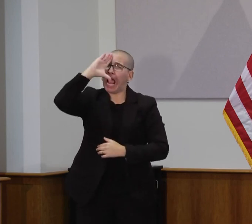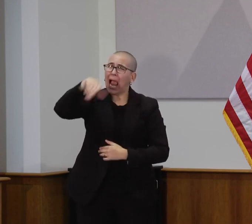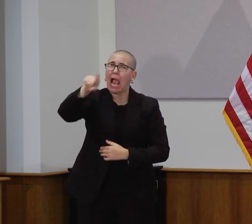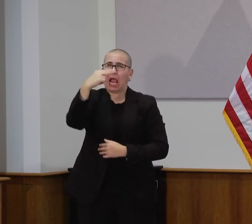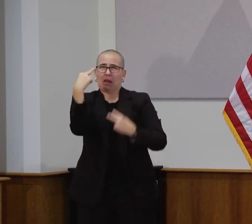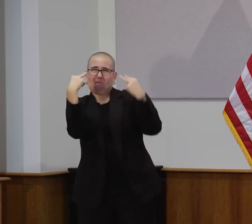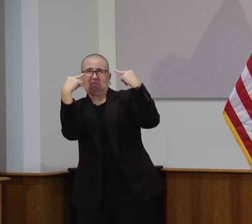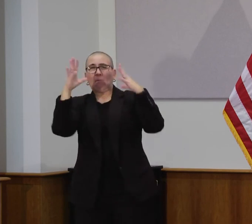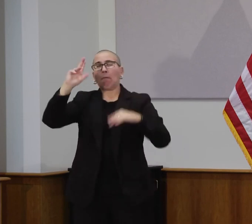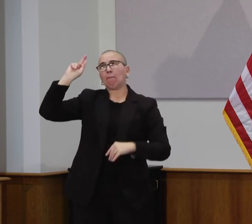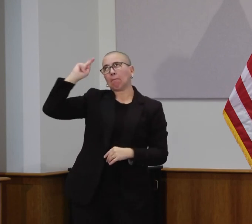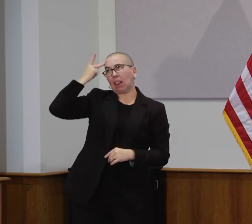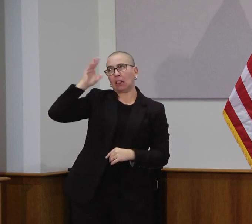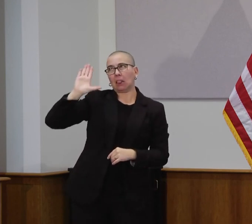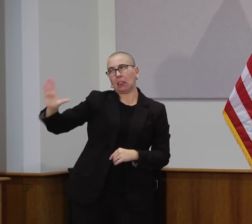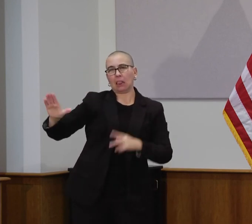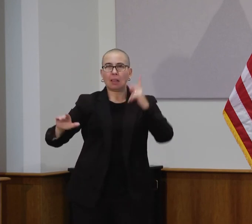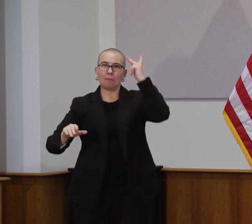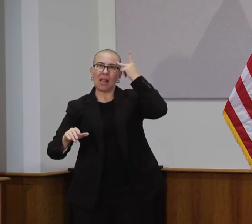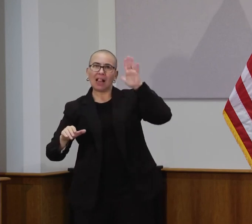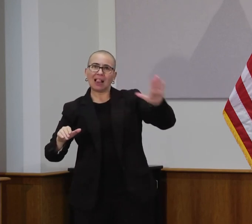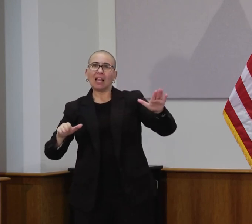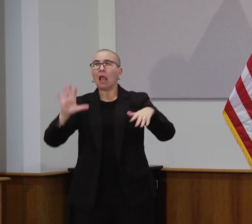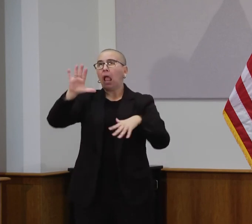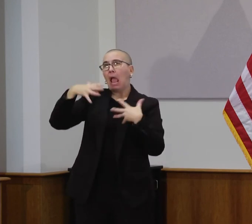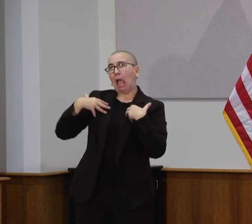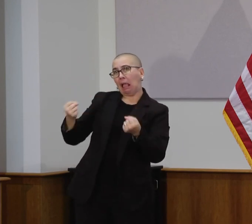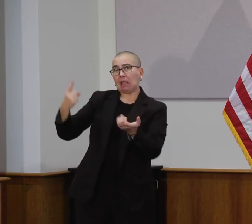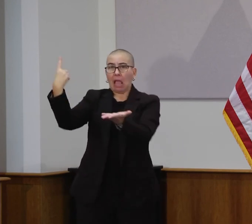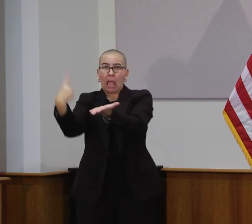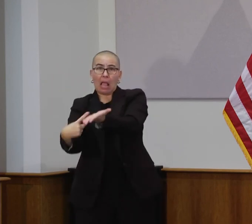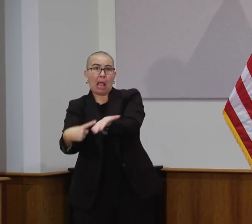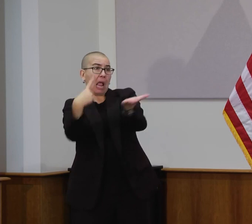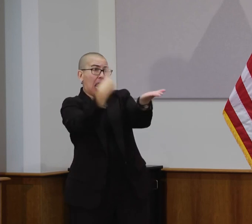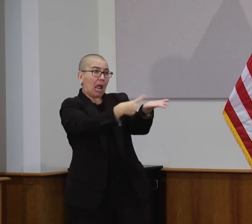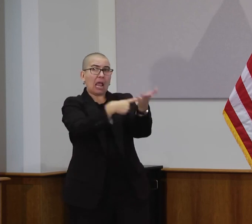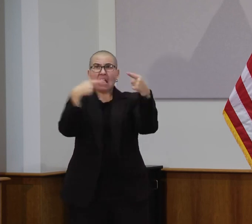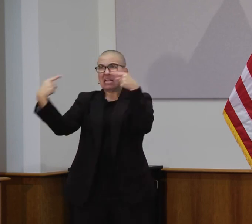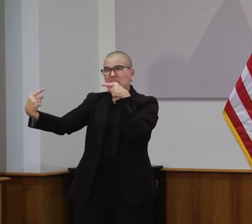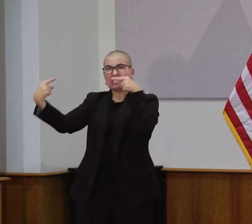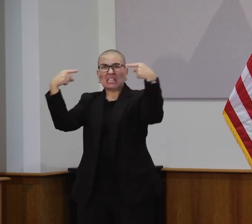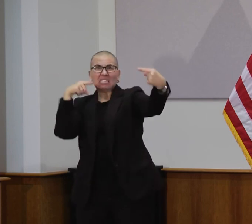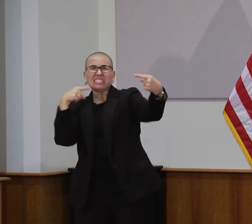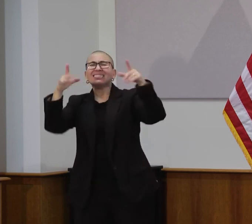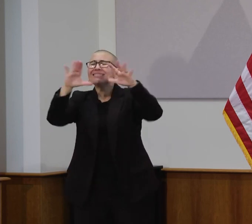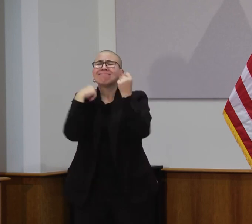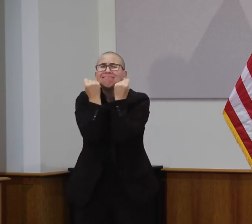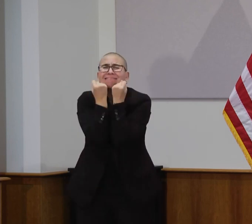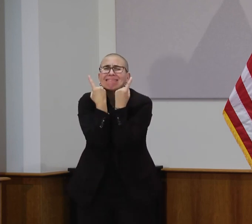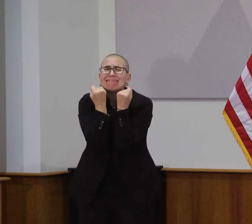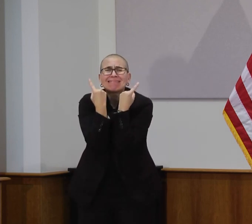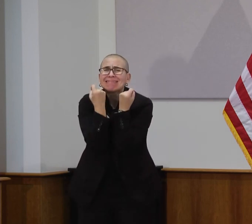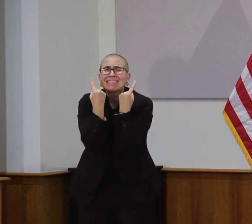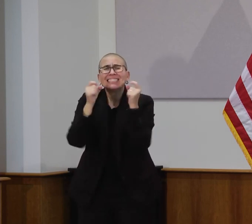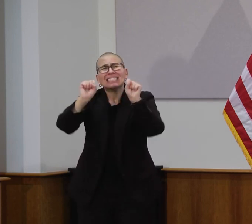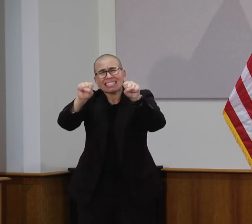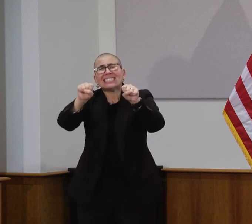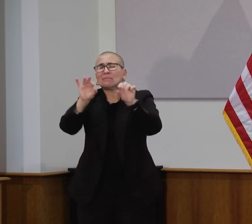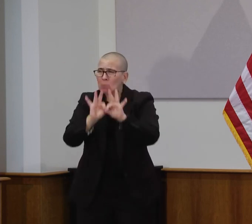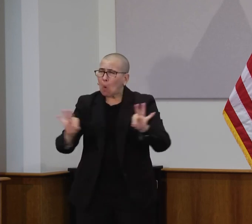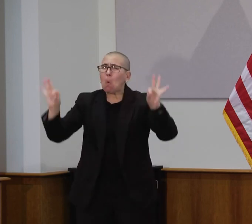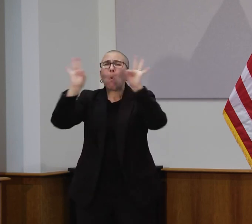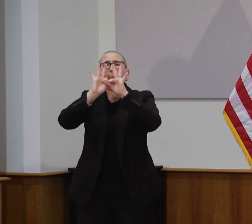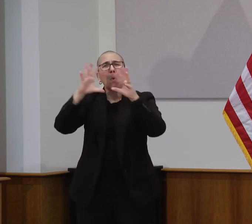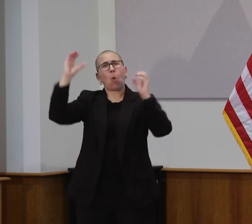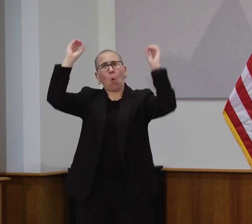said, healthy skepticism, especially in elected officials, is absolutely critical for you to ask that. But